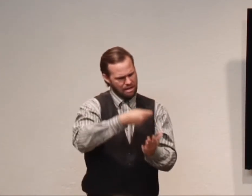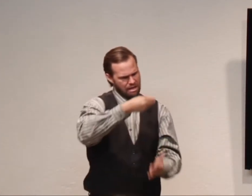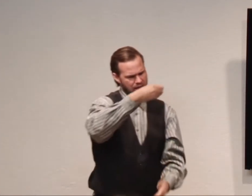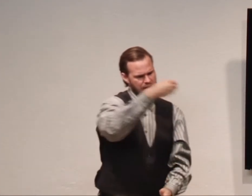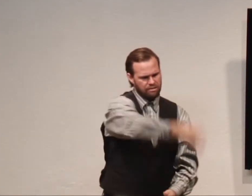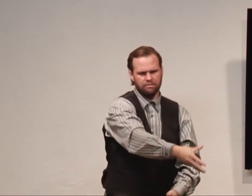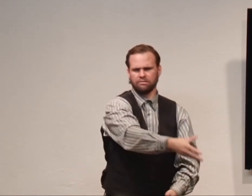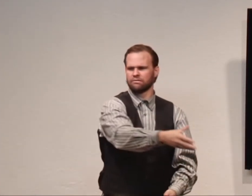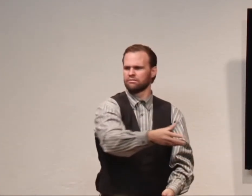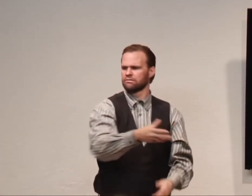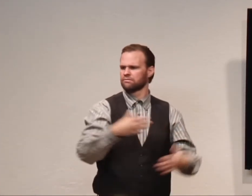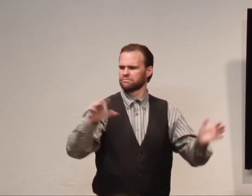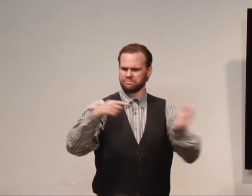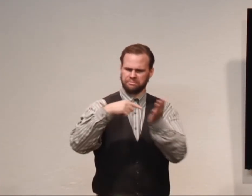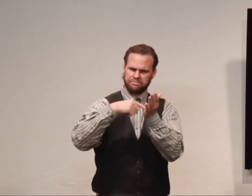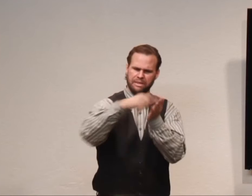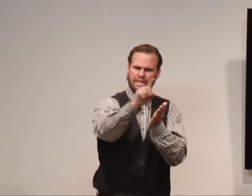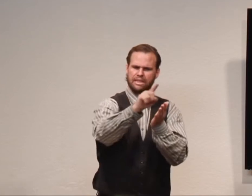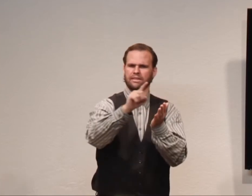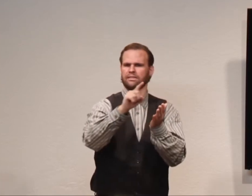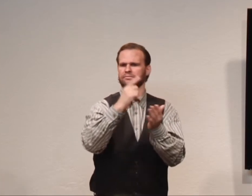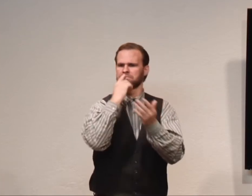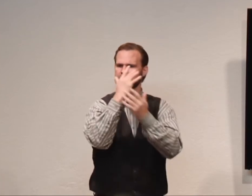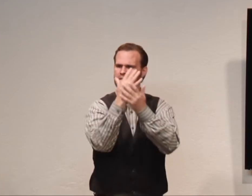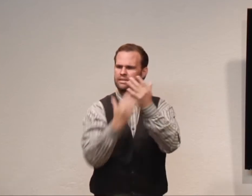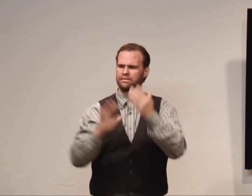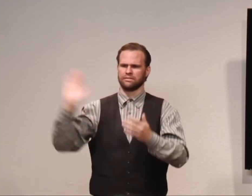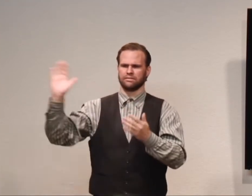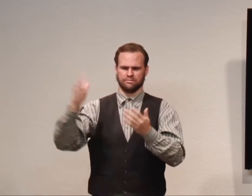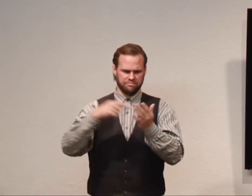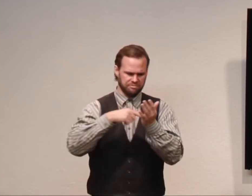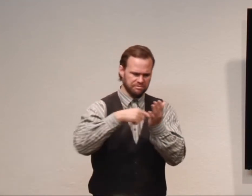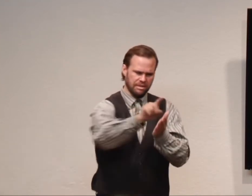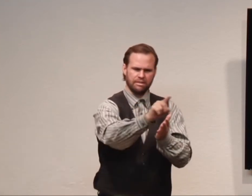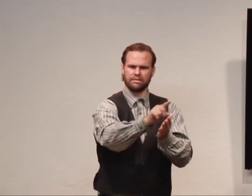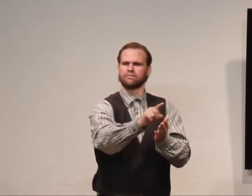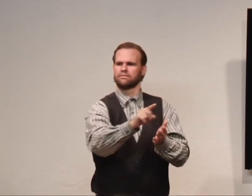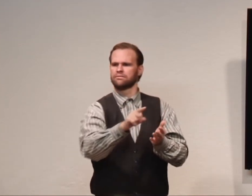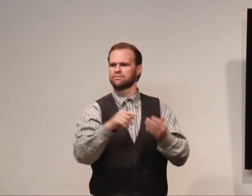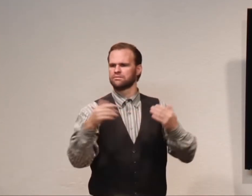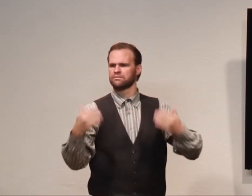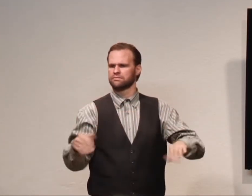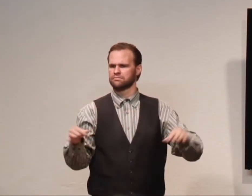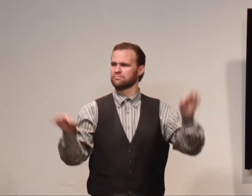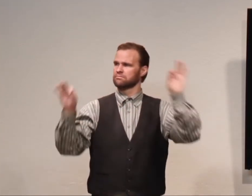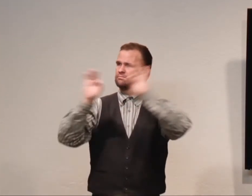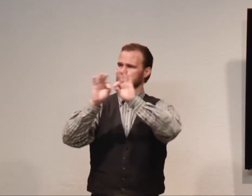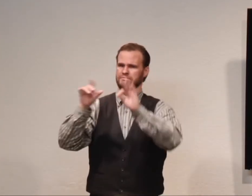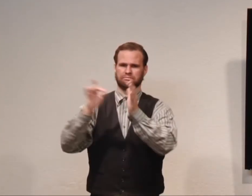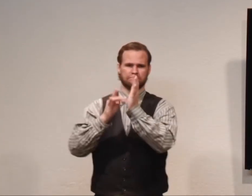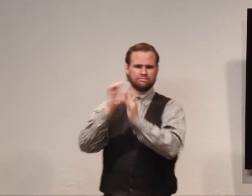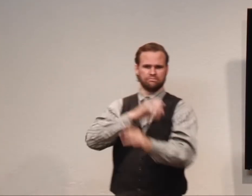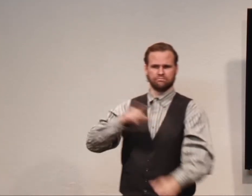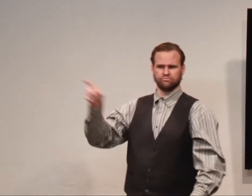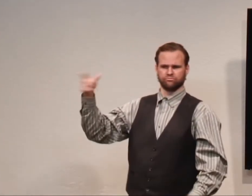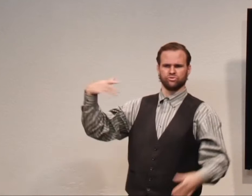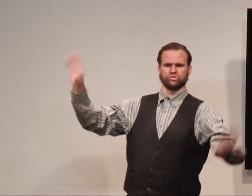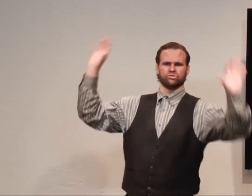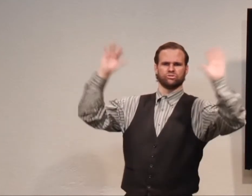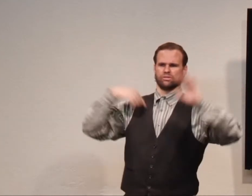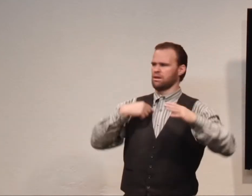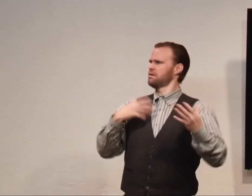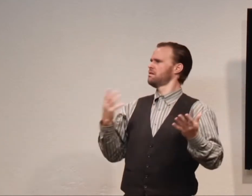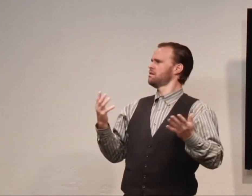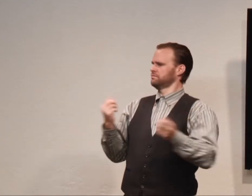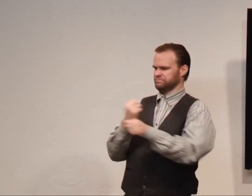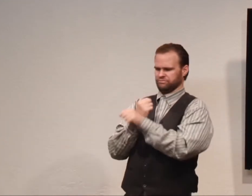So Jesus Christ purchased, he paid for our sins through his own blood. He entered into this perfect